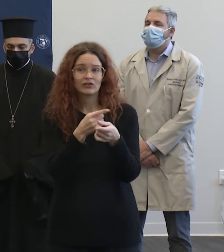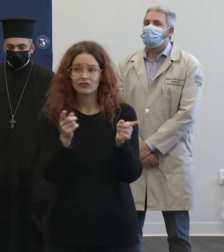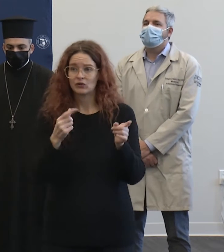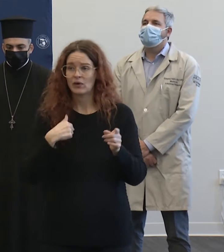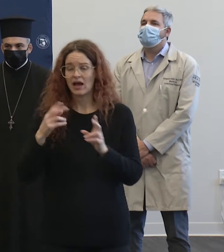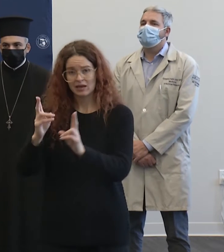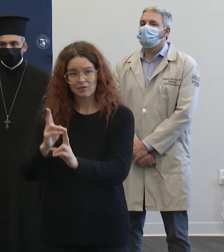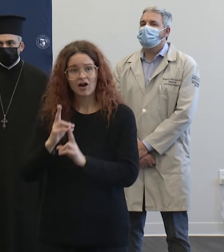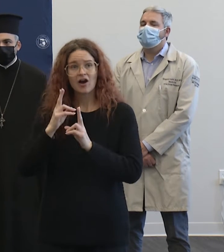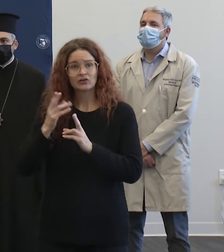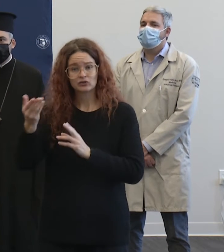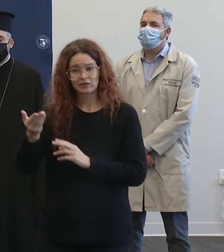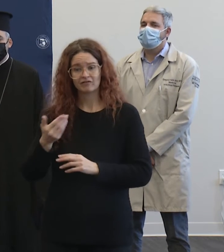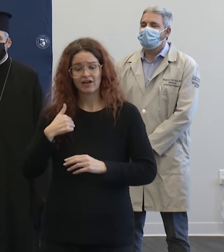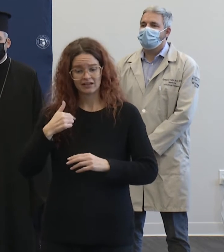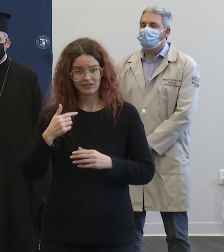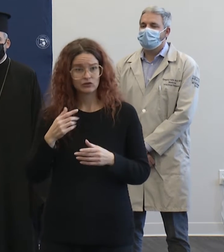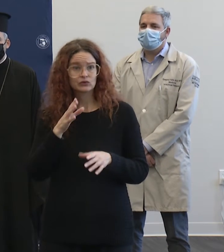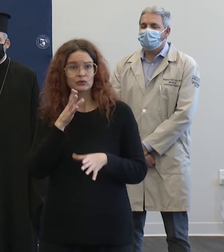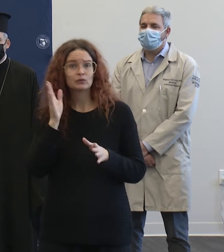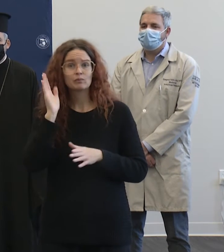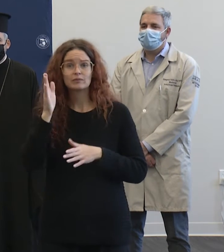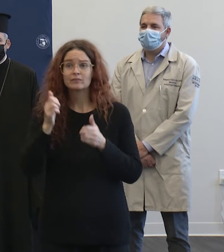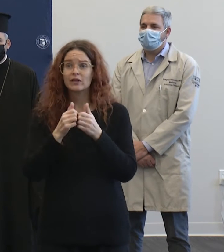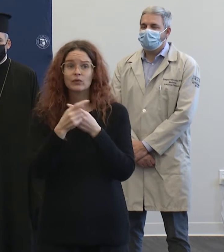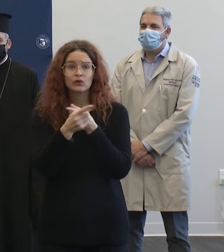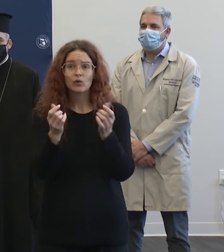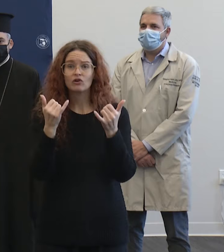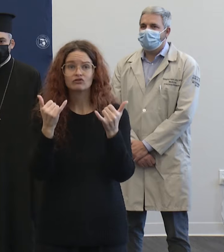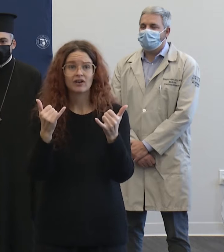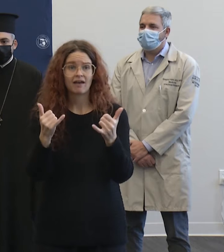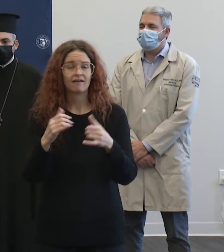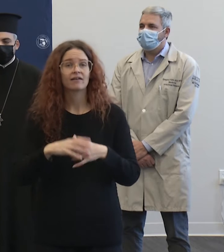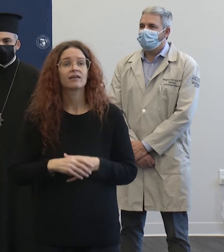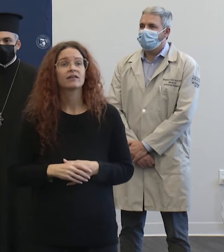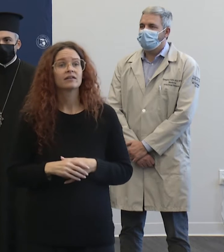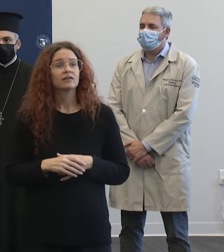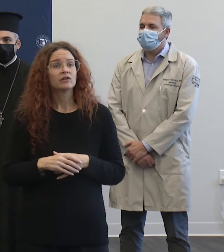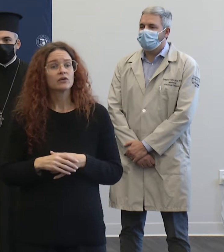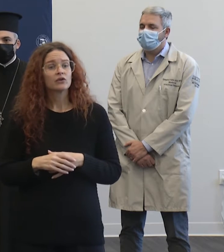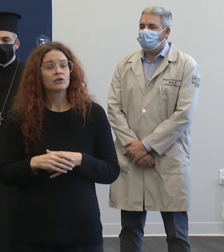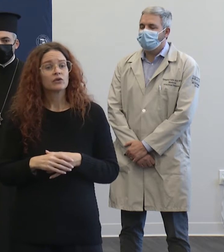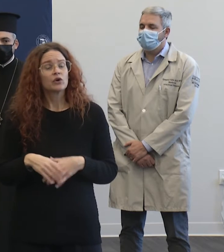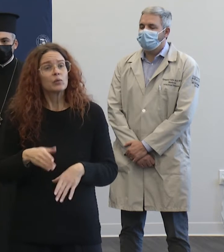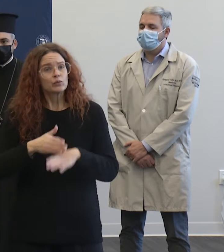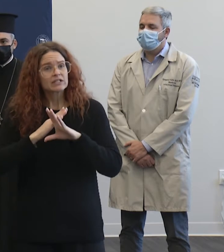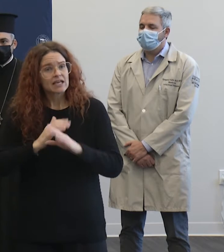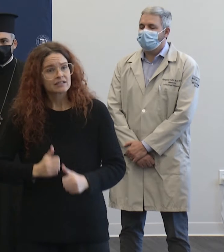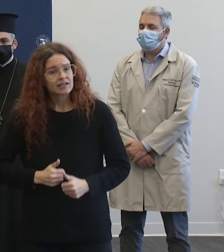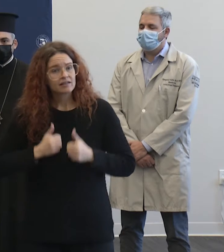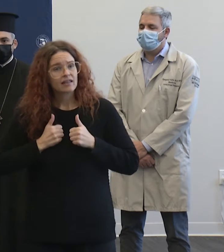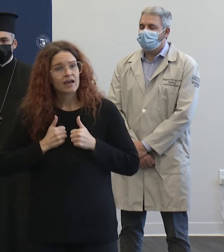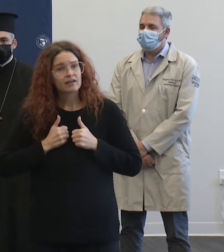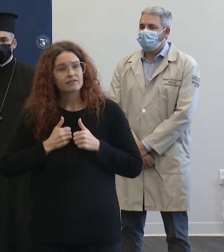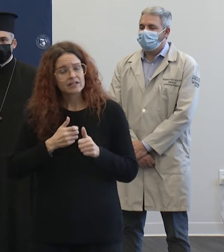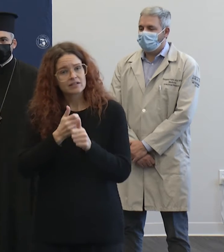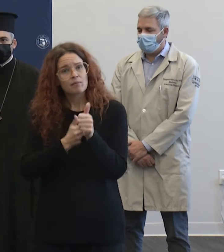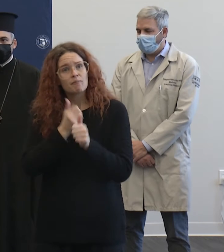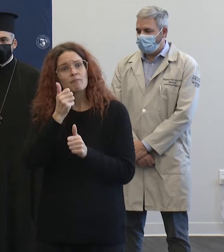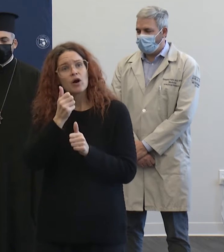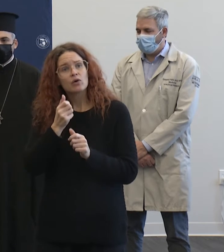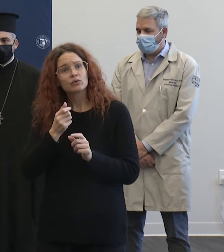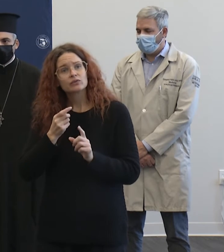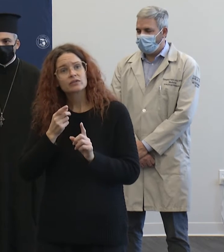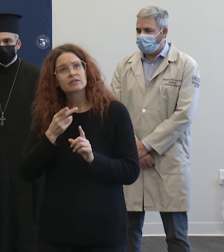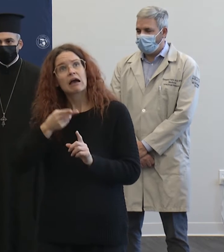to be invited to speak to you all today. The preservation of life is one of the highest objectives of the